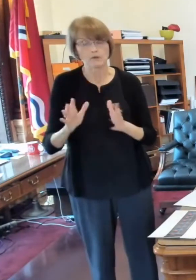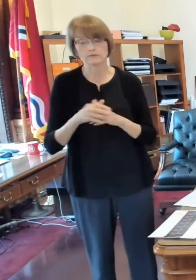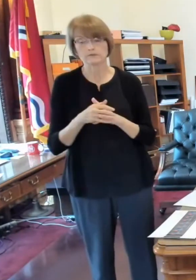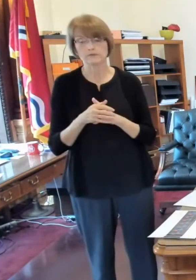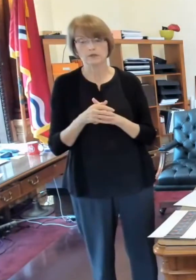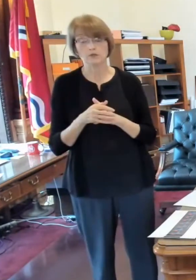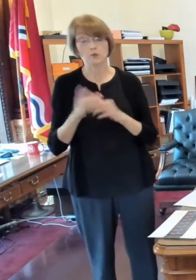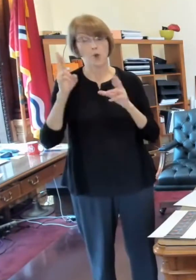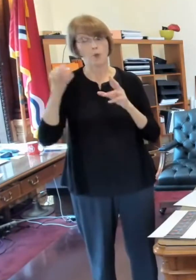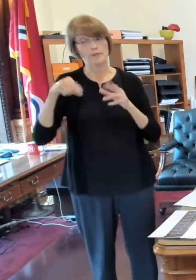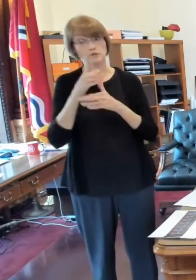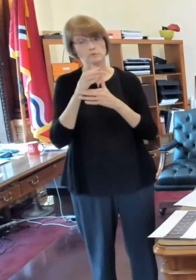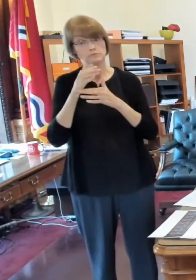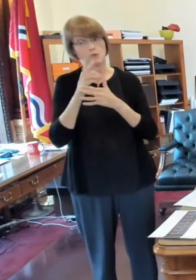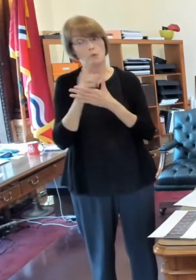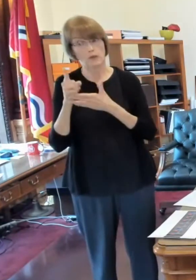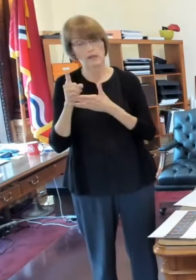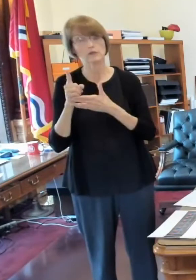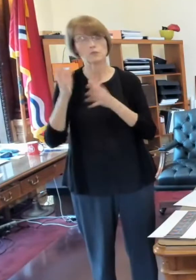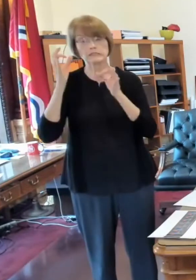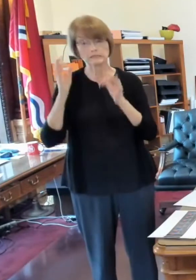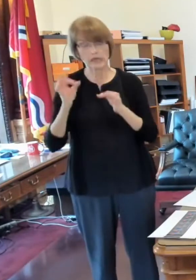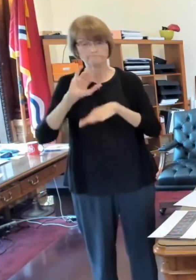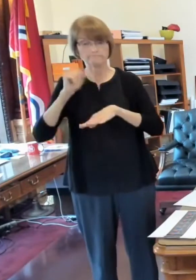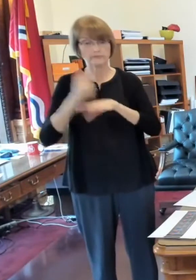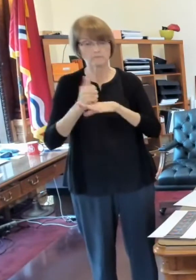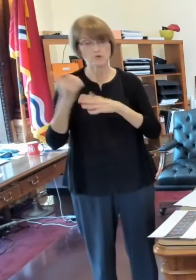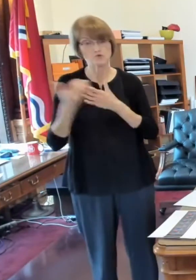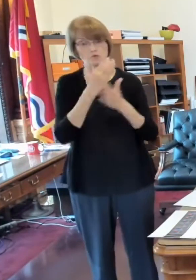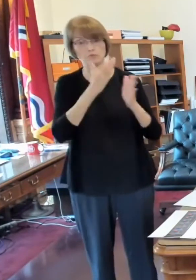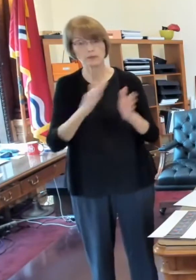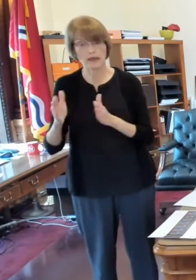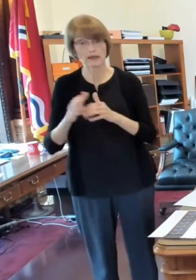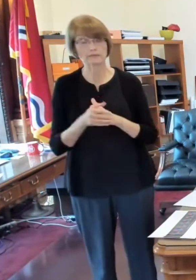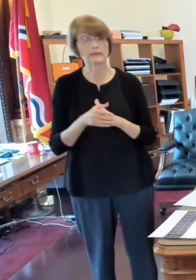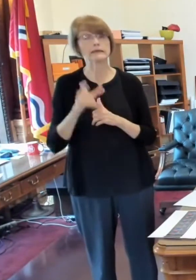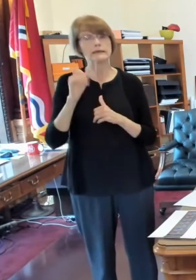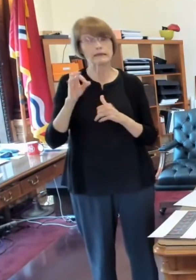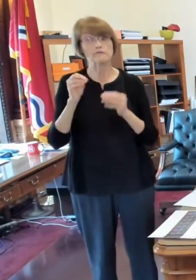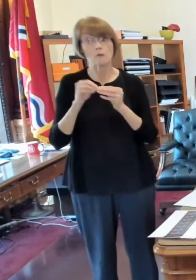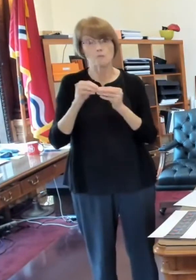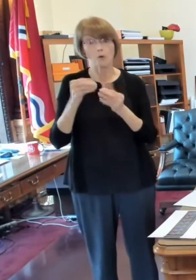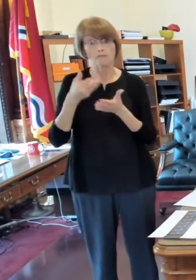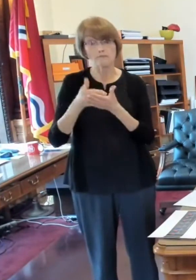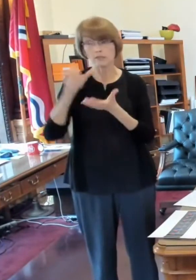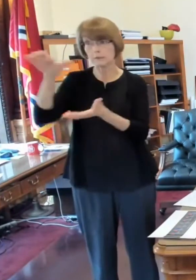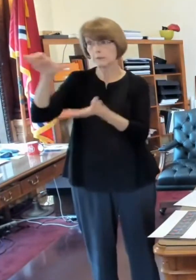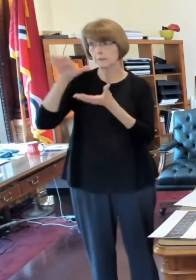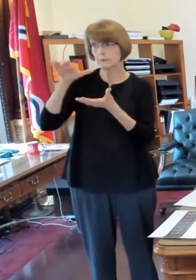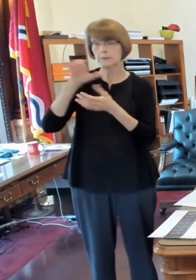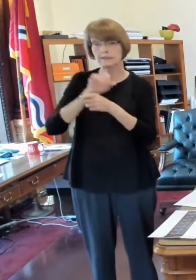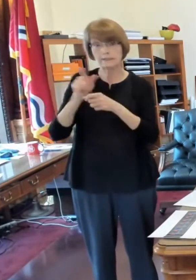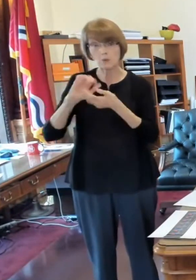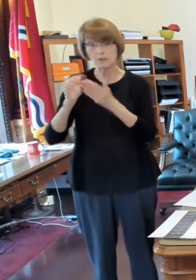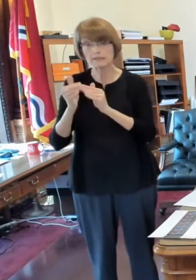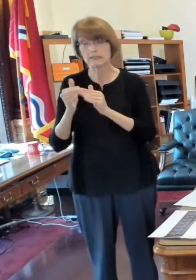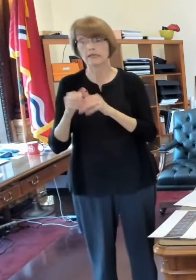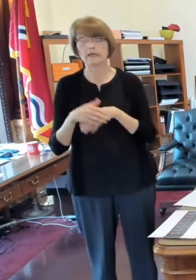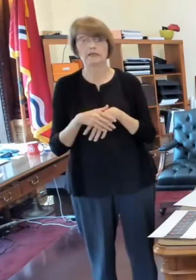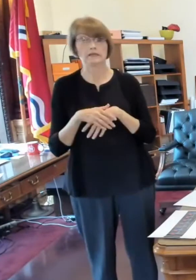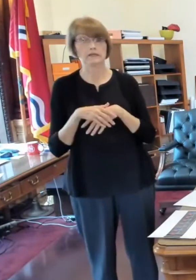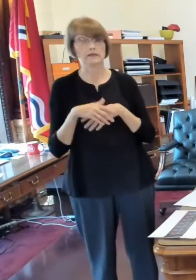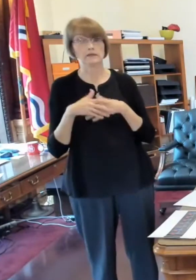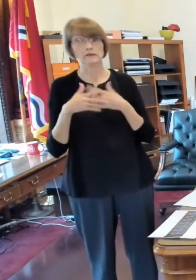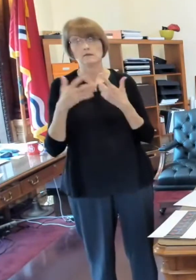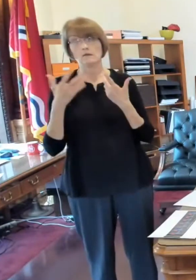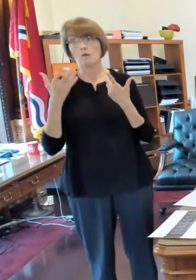week. And you know, if we are able to get any additional funds directly to the city or even to the city via